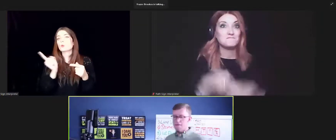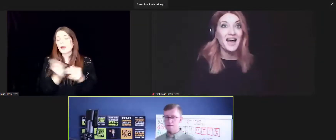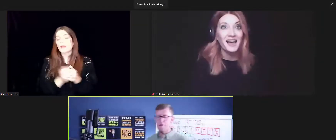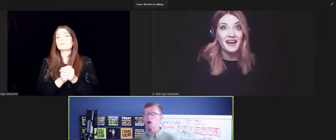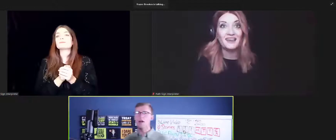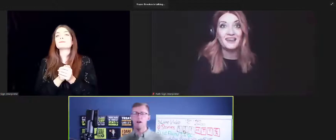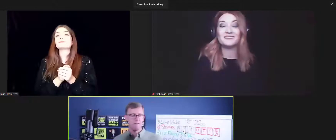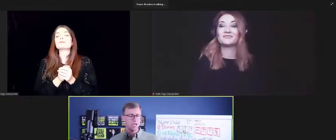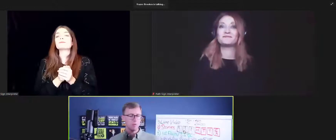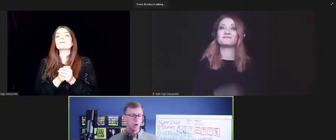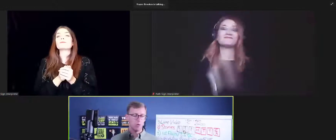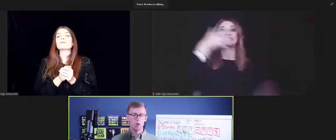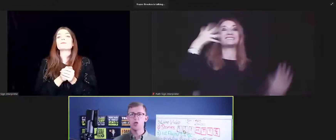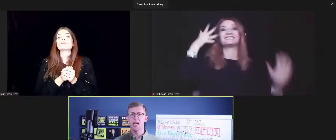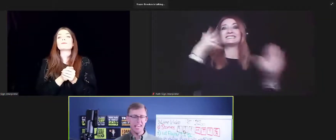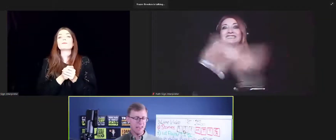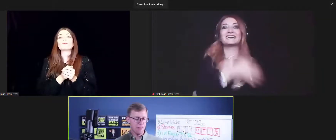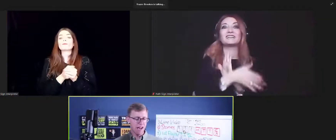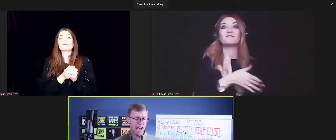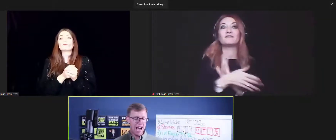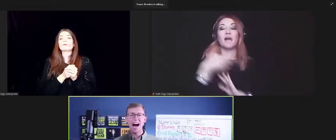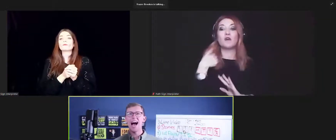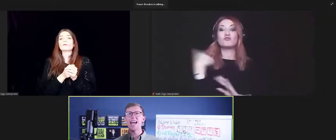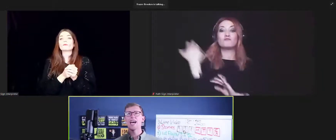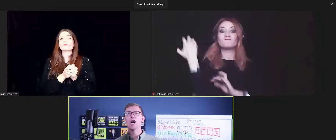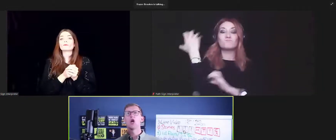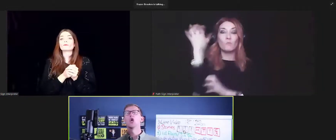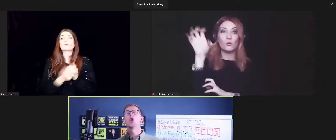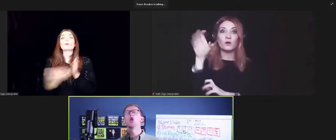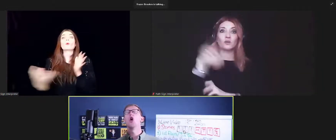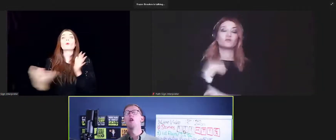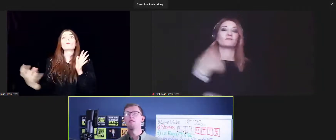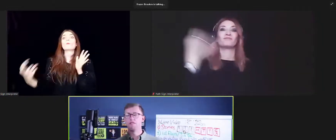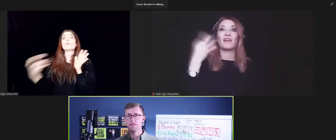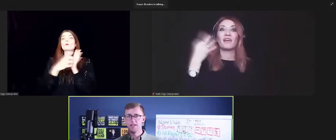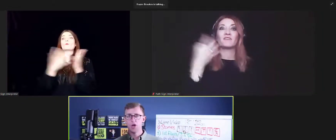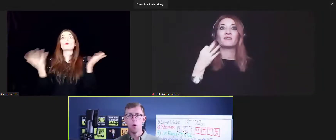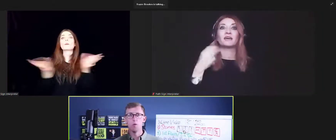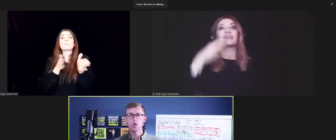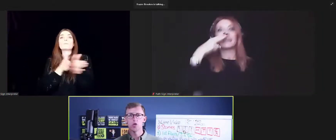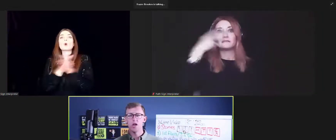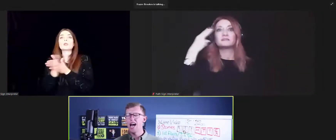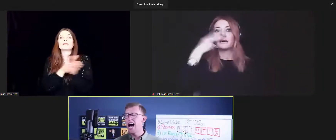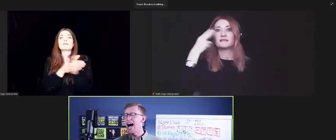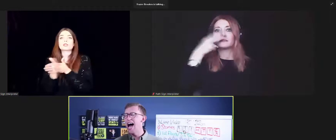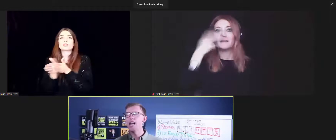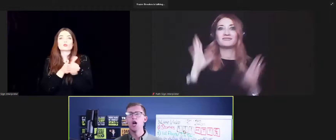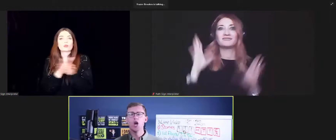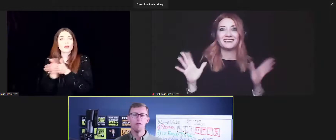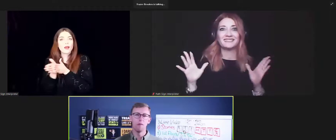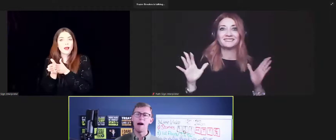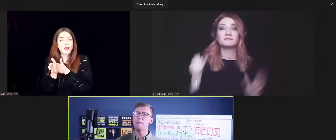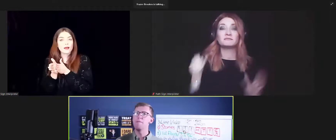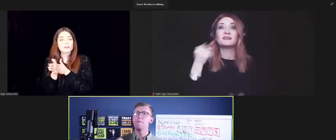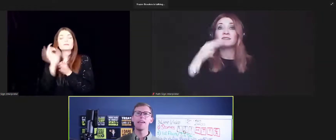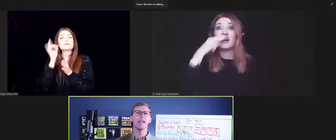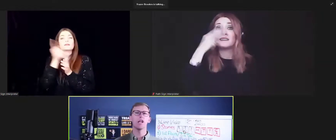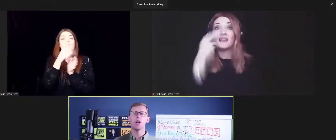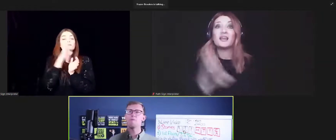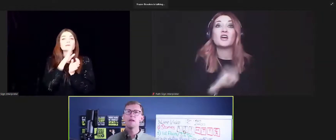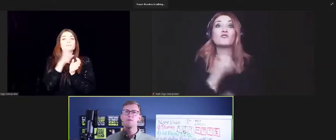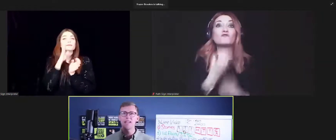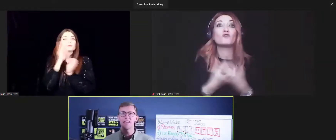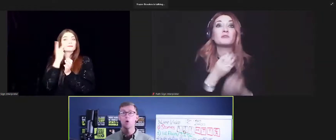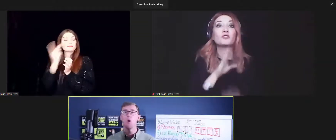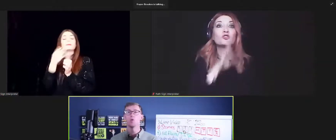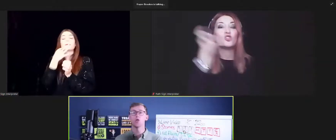If you follow me on Facebook, you will see that I love quotes. I love them. I've